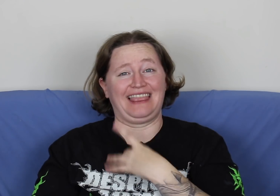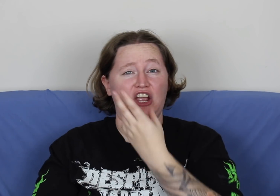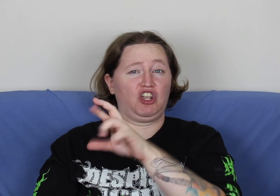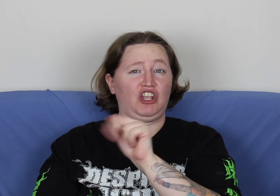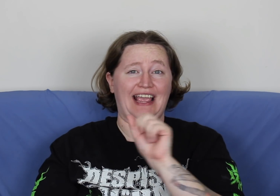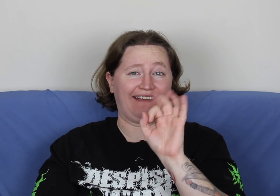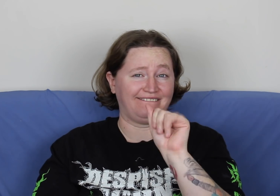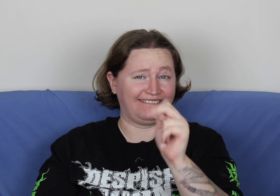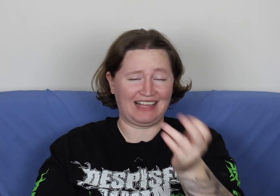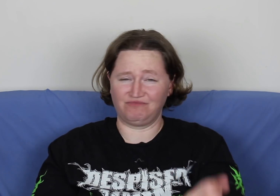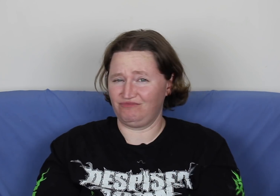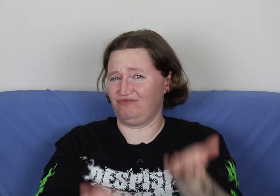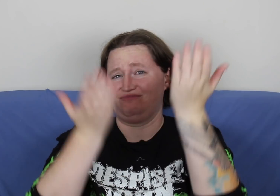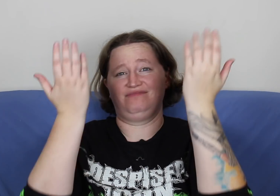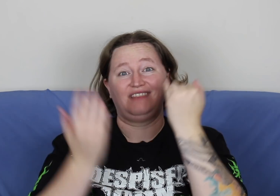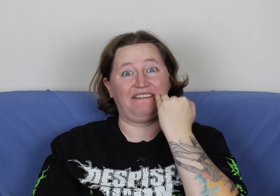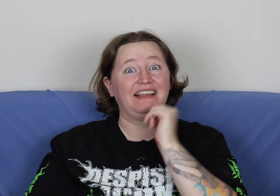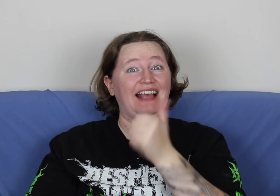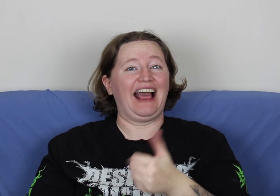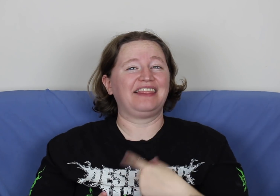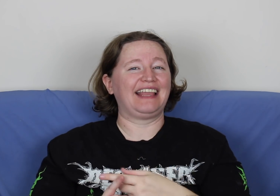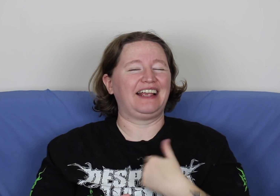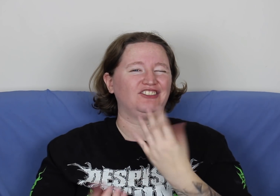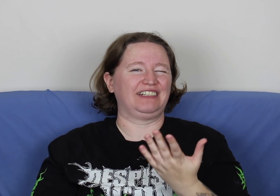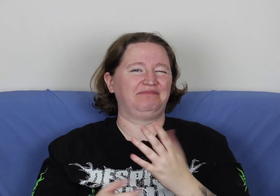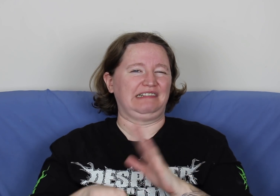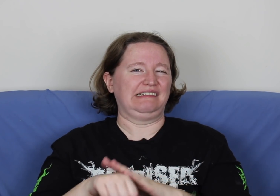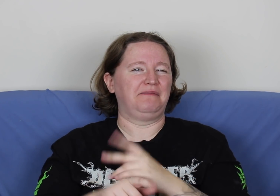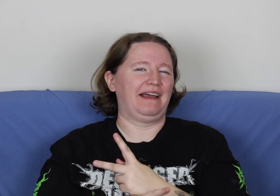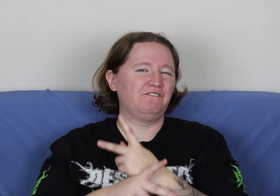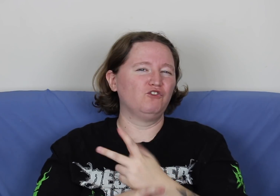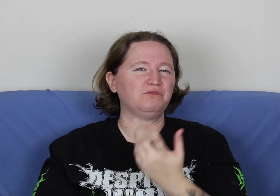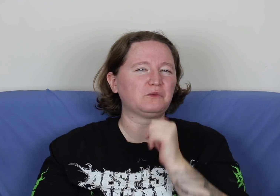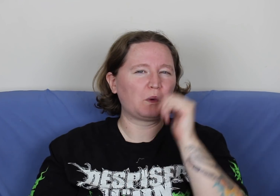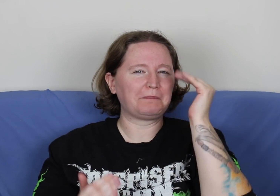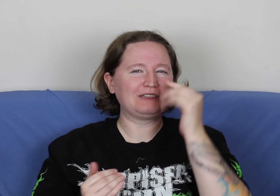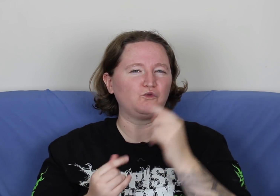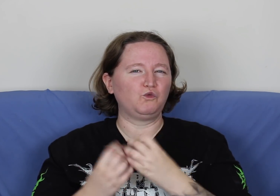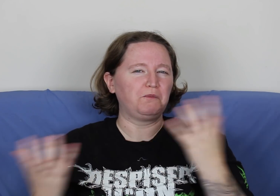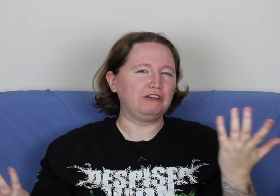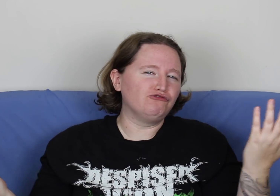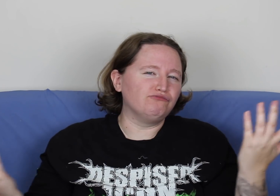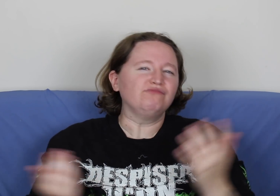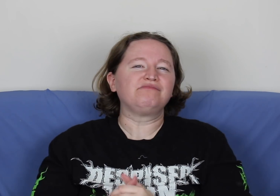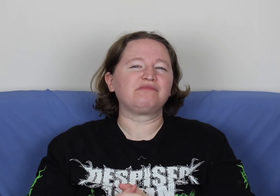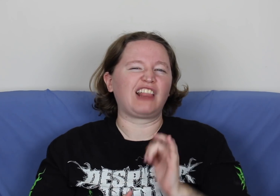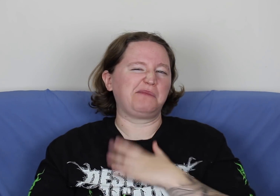sort of thing, great. If you're a fan of hers, great. Go ahead and read it. If you're not, then I would say maybe don't expect too much